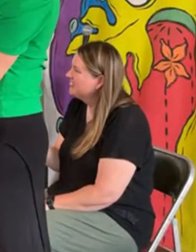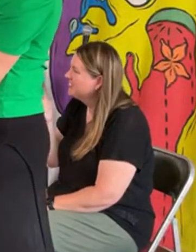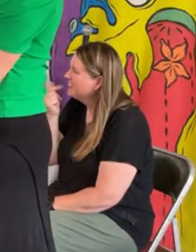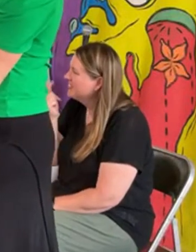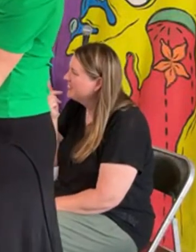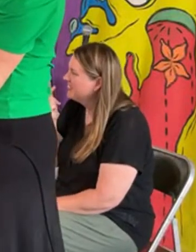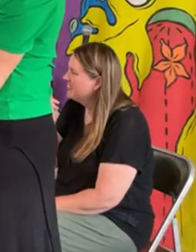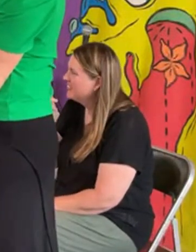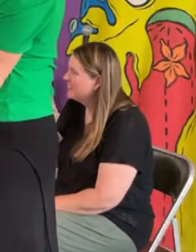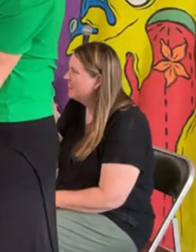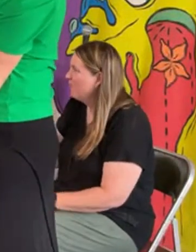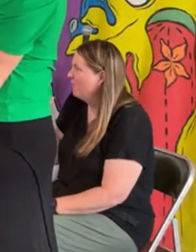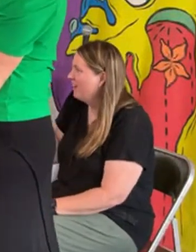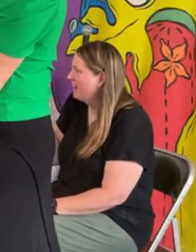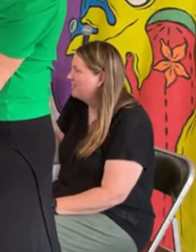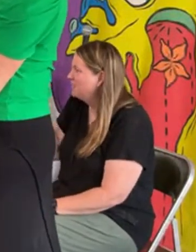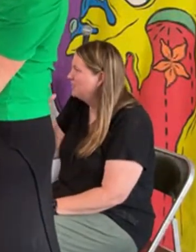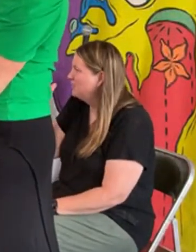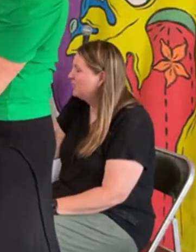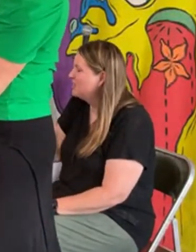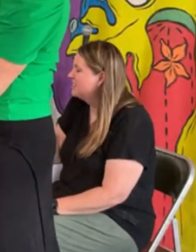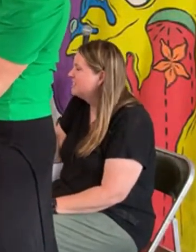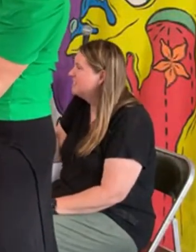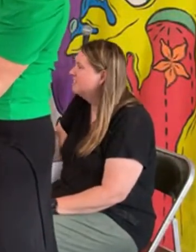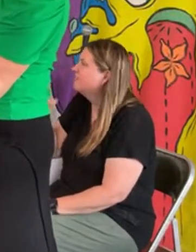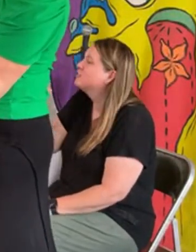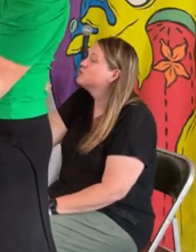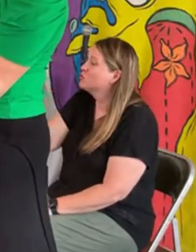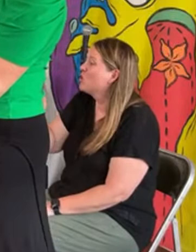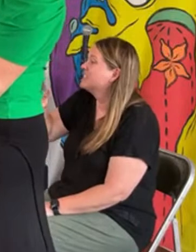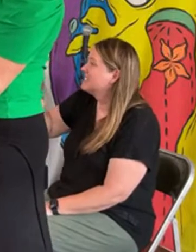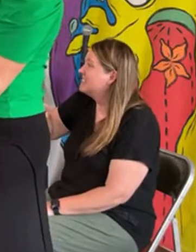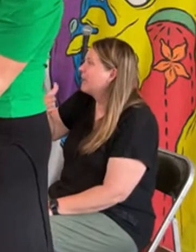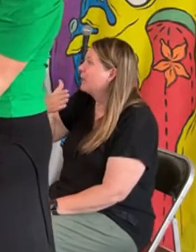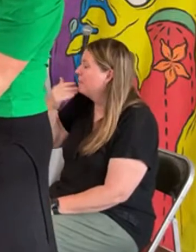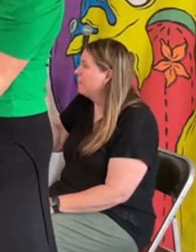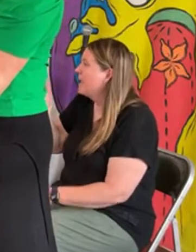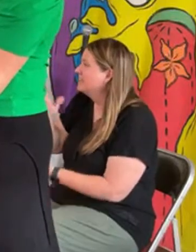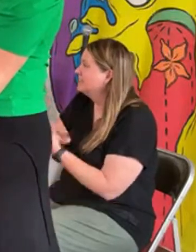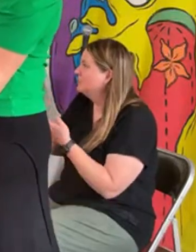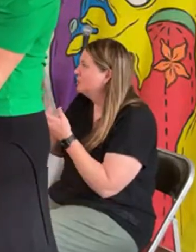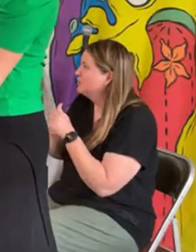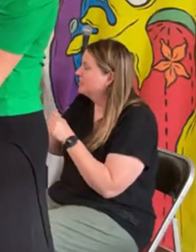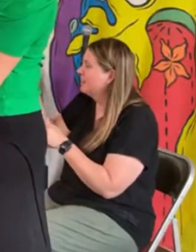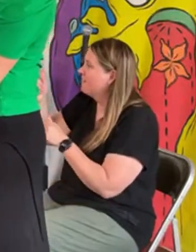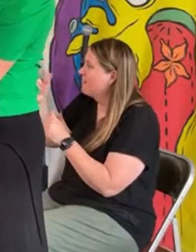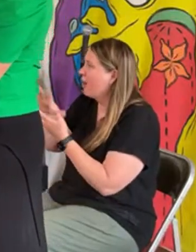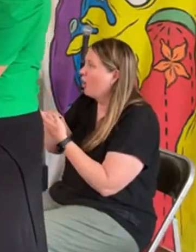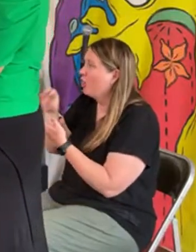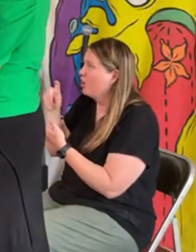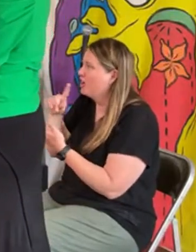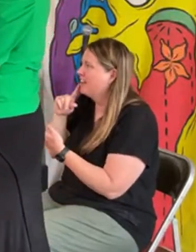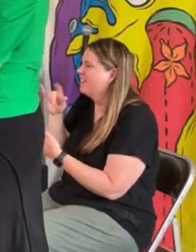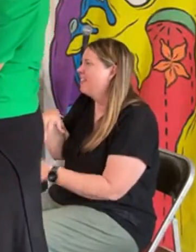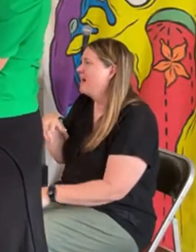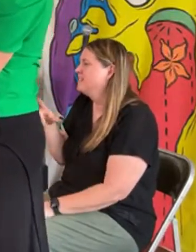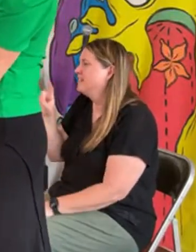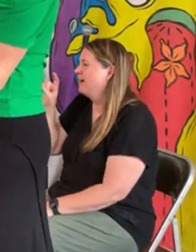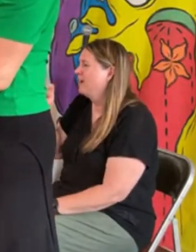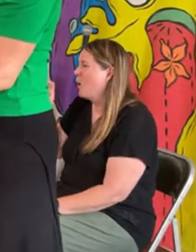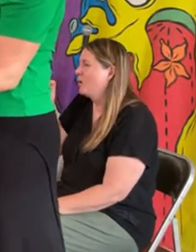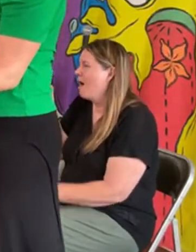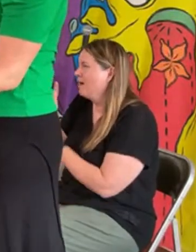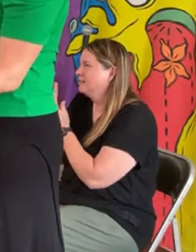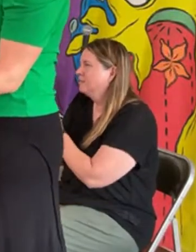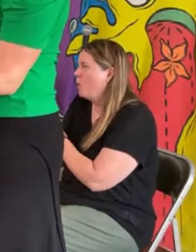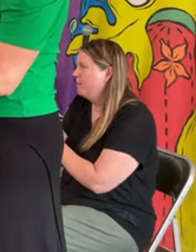What? Georgia's second best institution of higher learning wasn't good enough for you? That's a go dogs moments. Can I hear